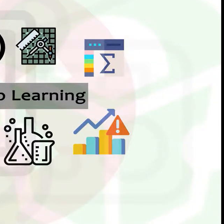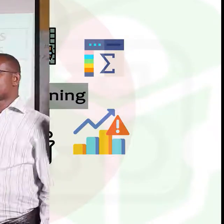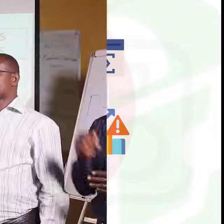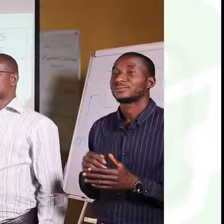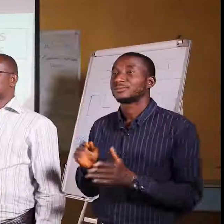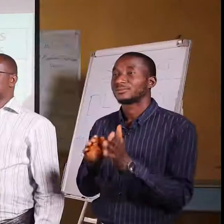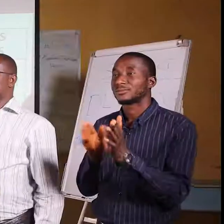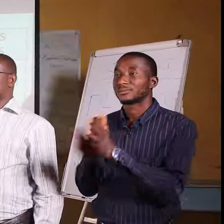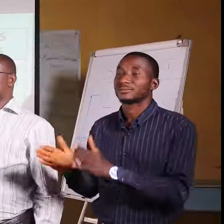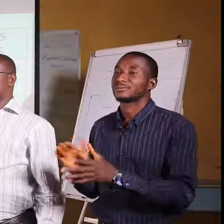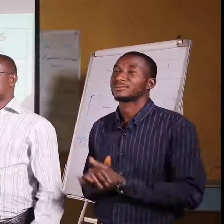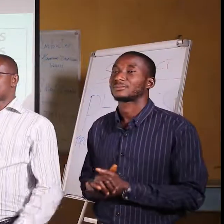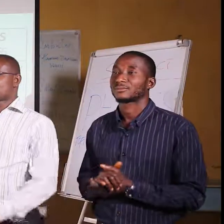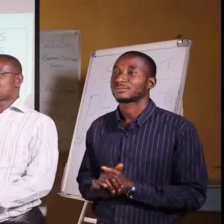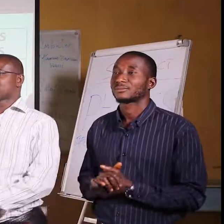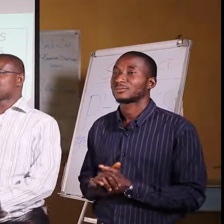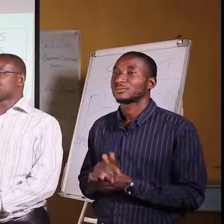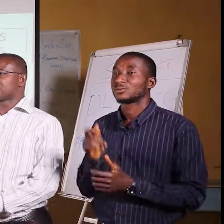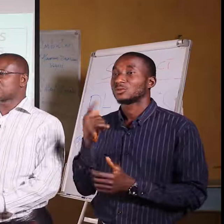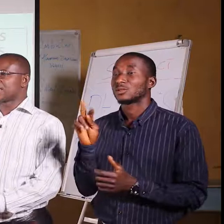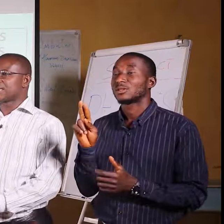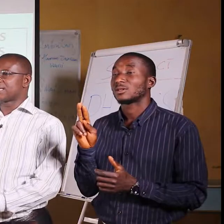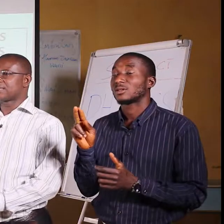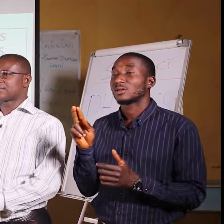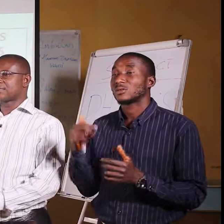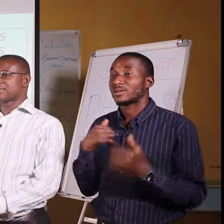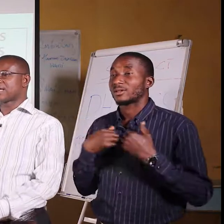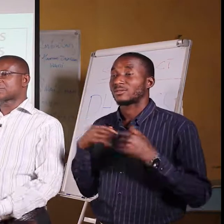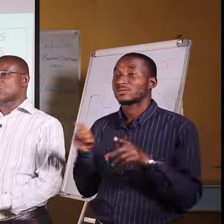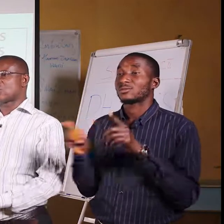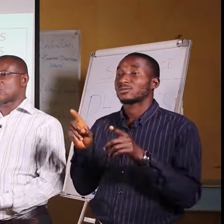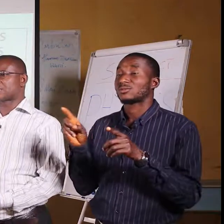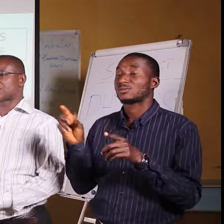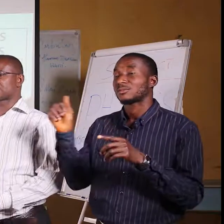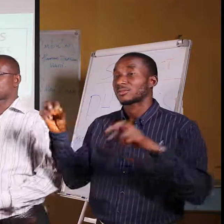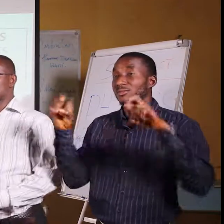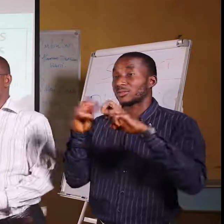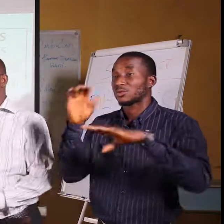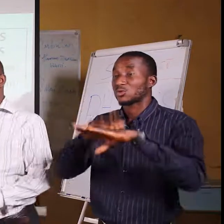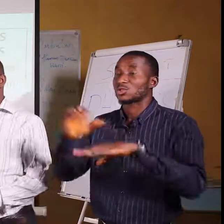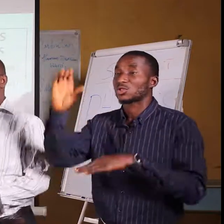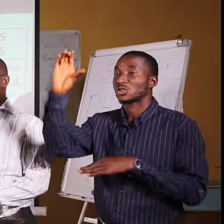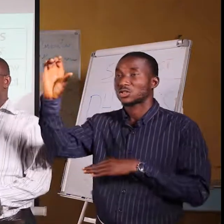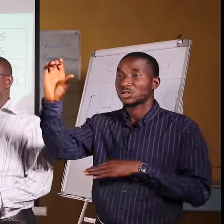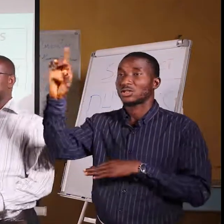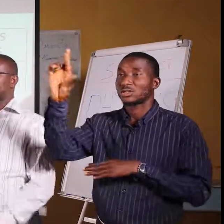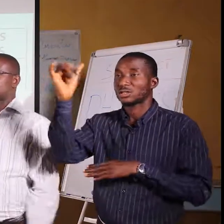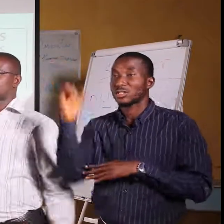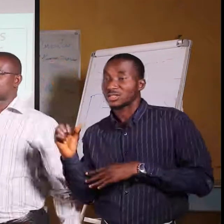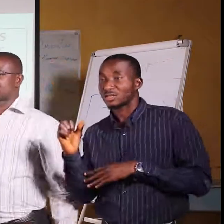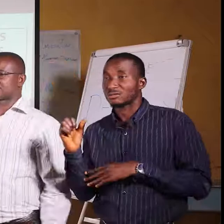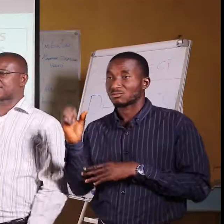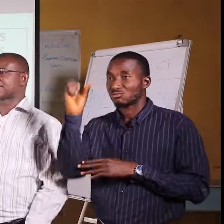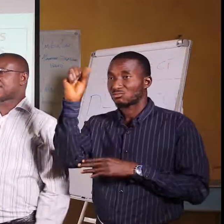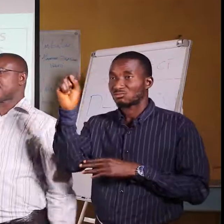Hi, learners. You have just listened to a lecture on crystal structure from my colleague,